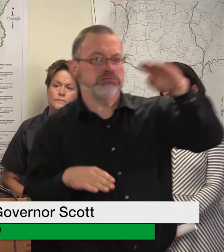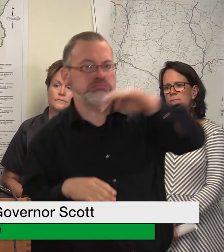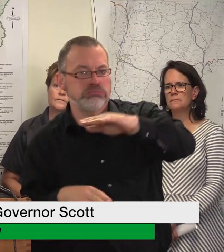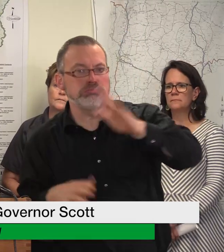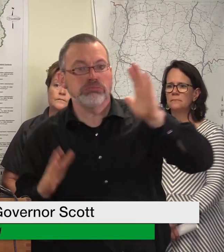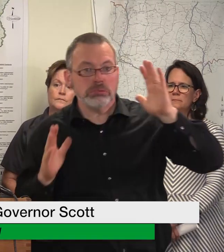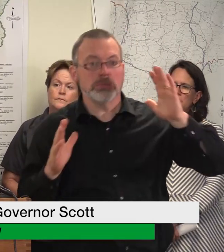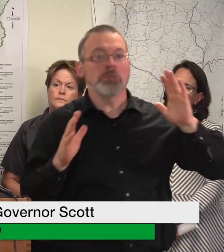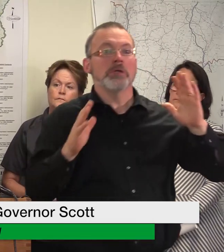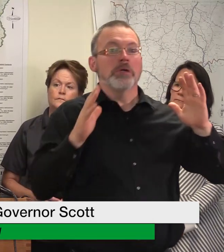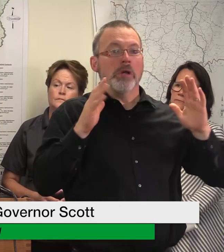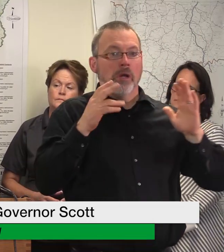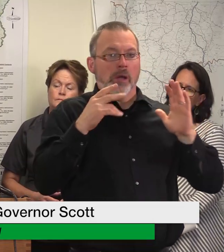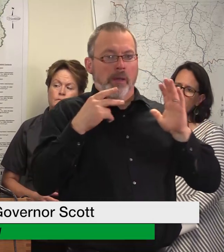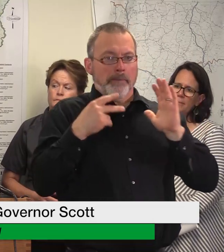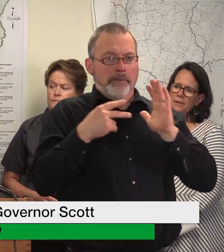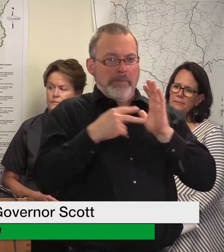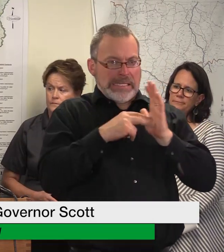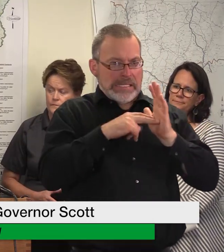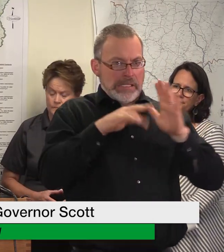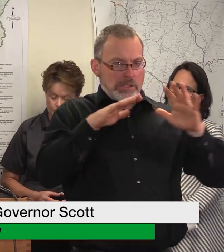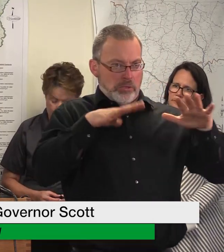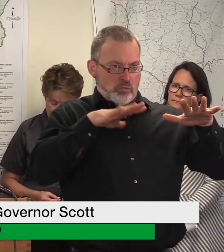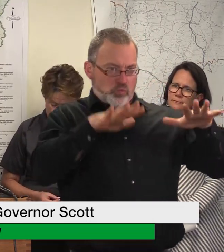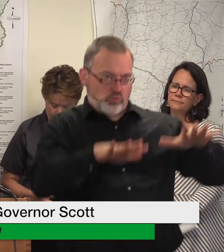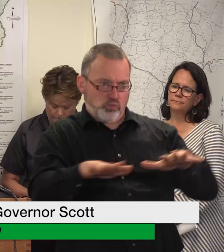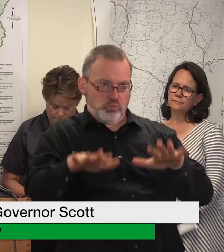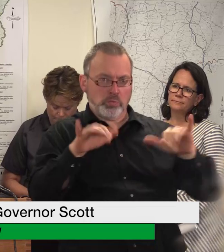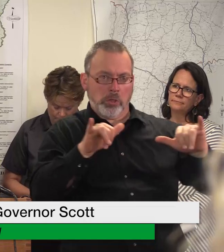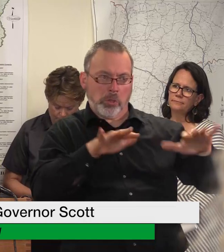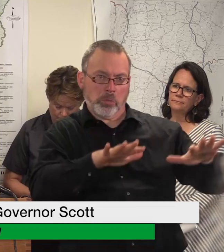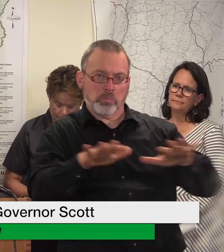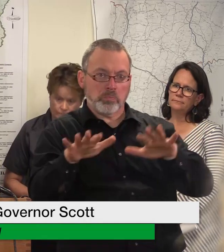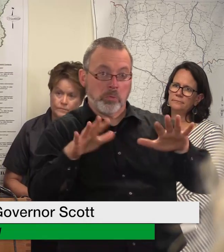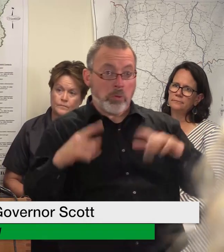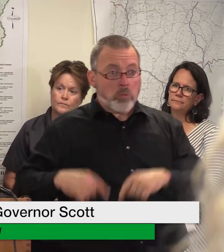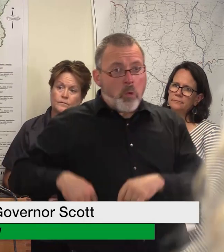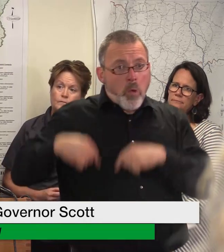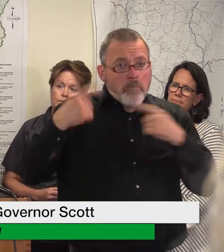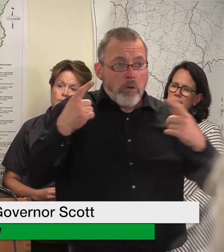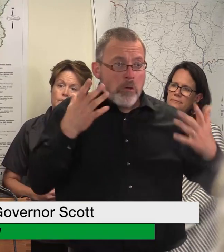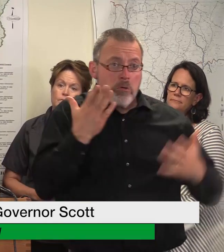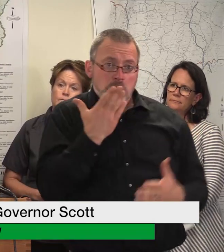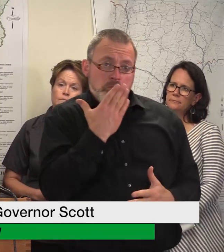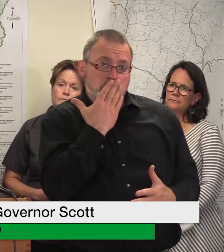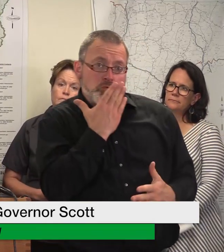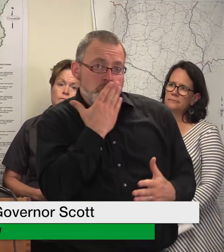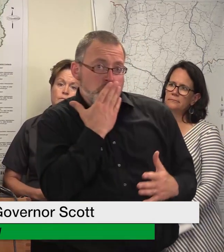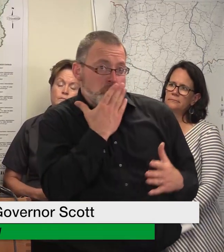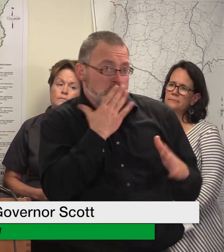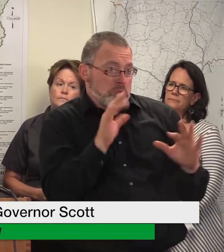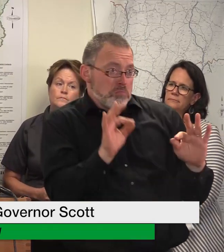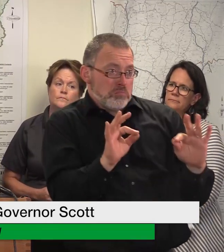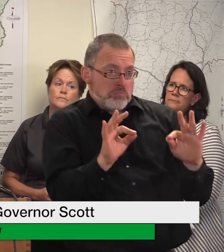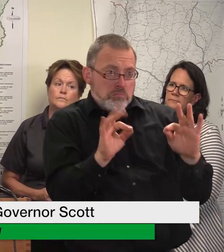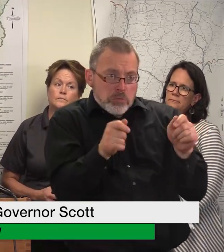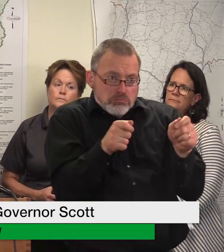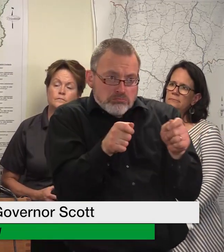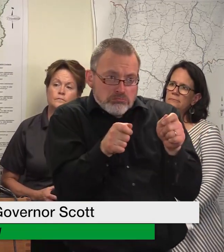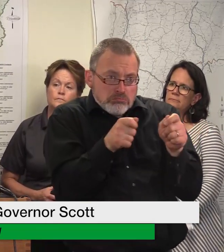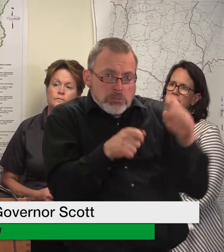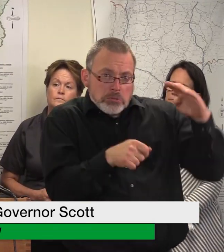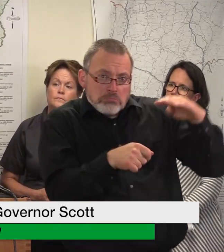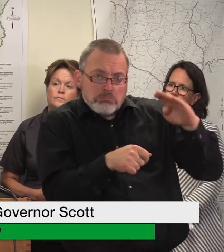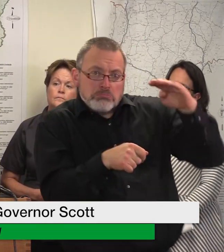completely. And so so thus far they've done a fairly good job of monitoring that and keeping us